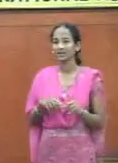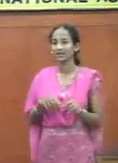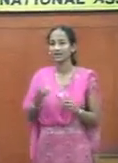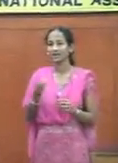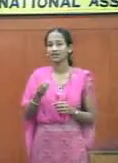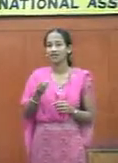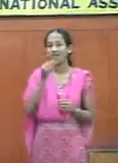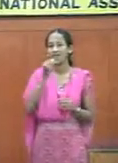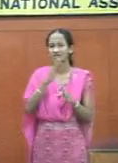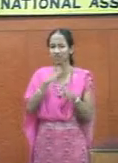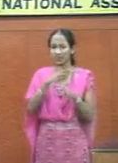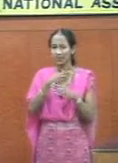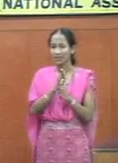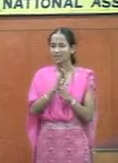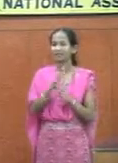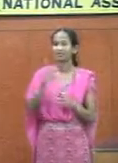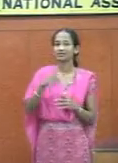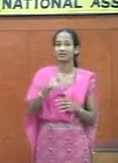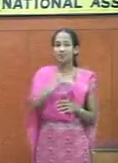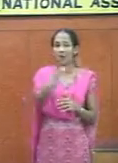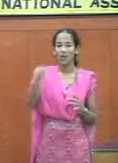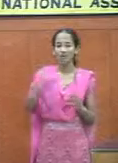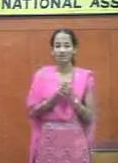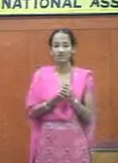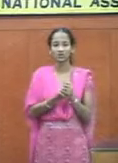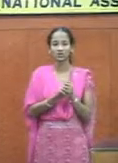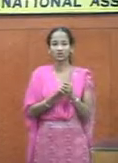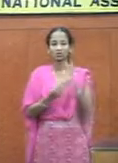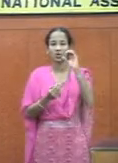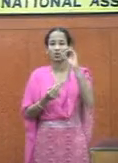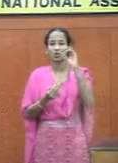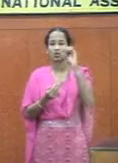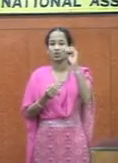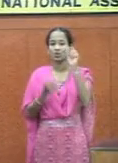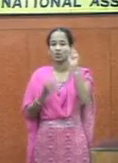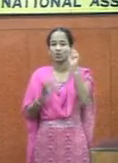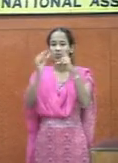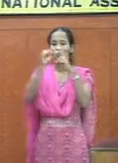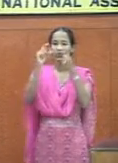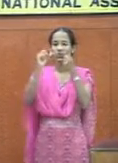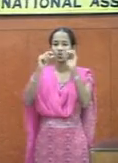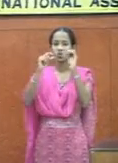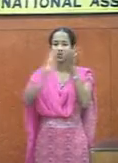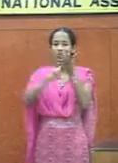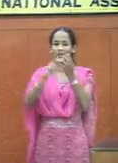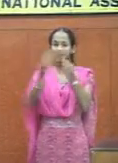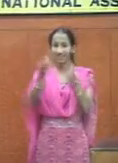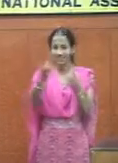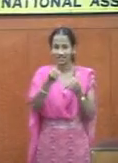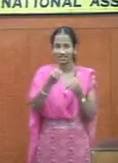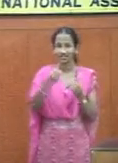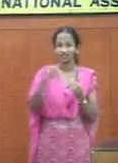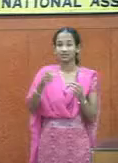I'd just like to announce that everyone should please take their coupons from outside and be back here in the